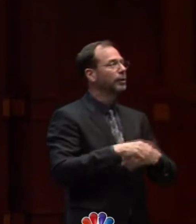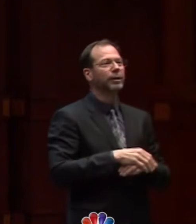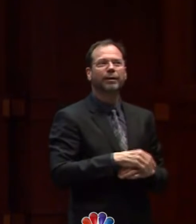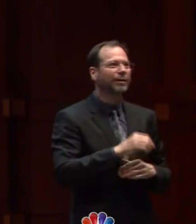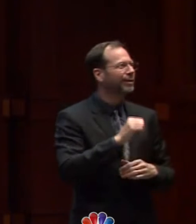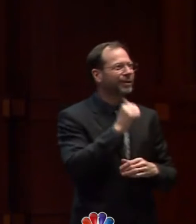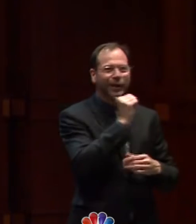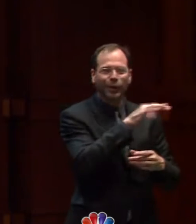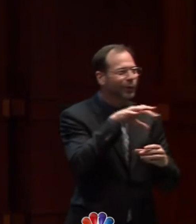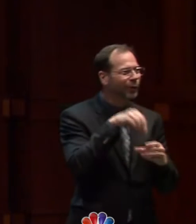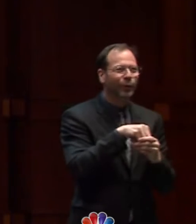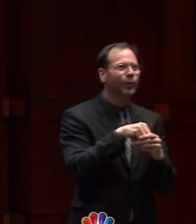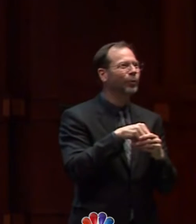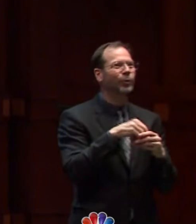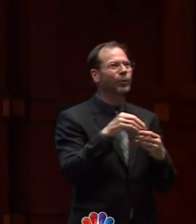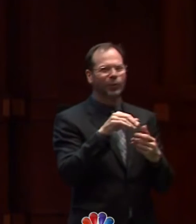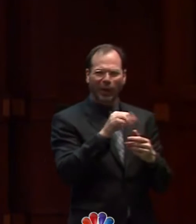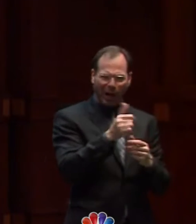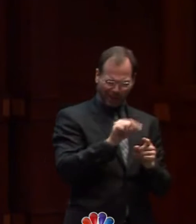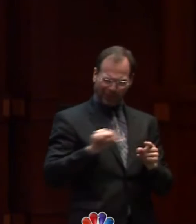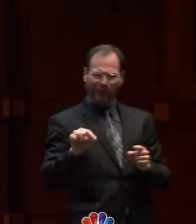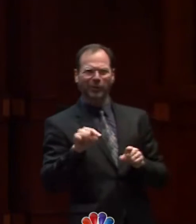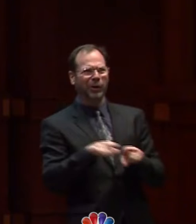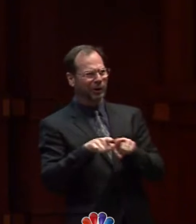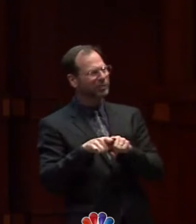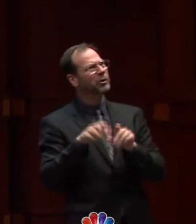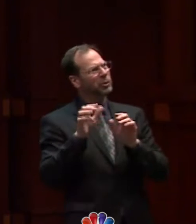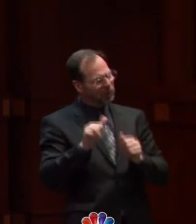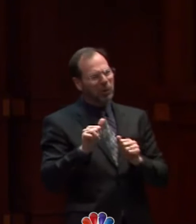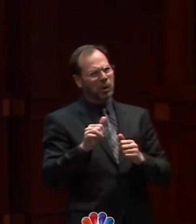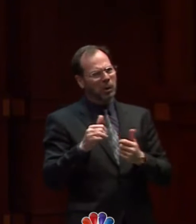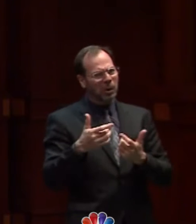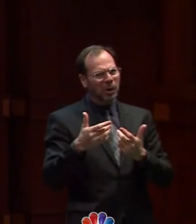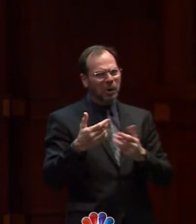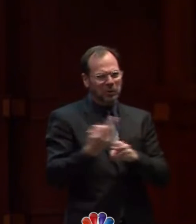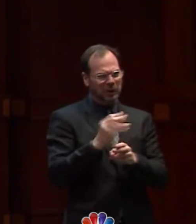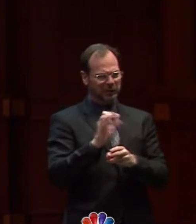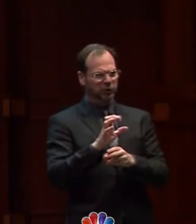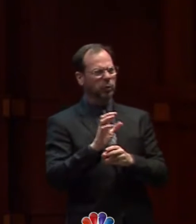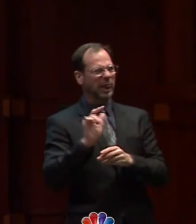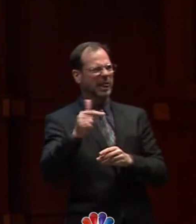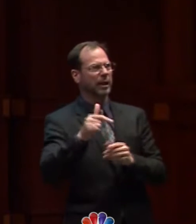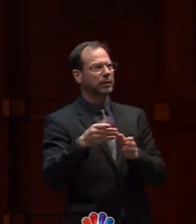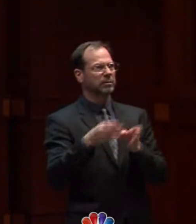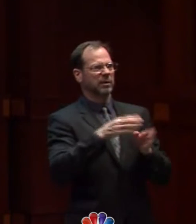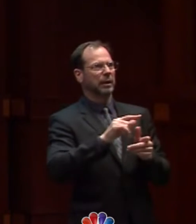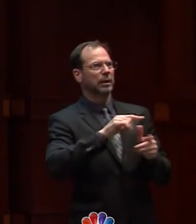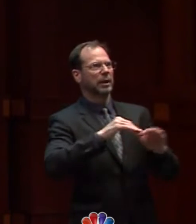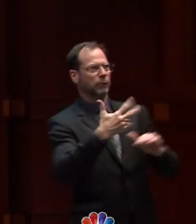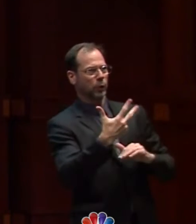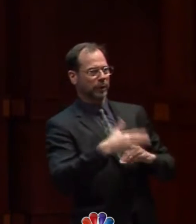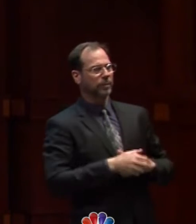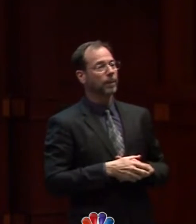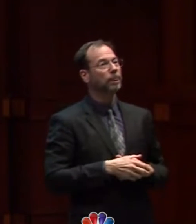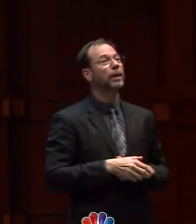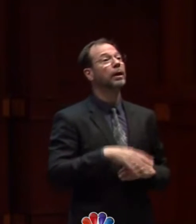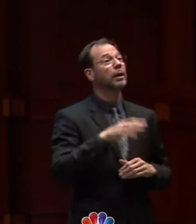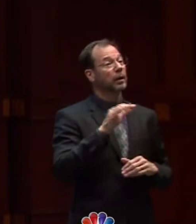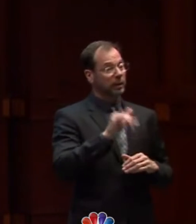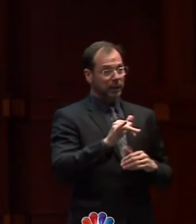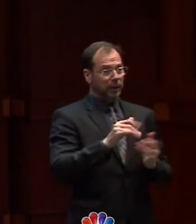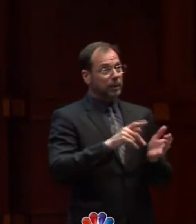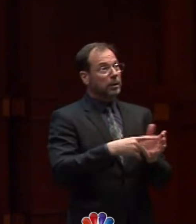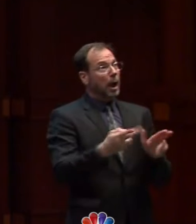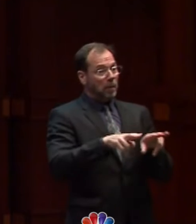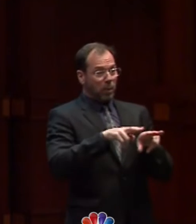include some of the areas that could function as an ICU that I'll mention in the level three there. And when you double up, by virtue of